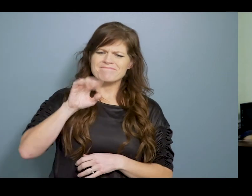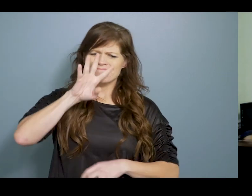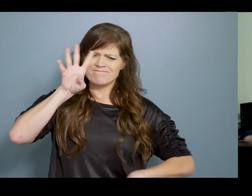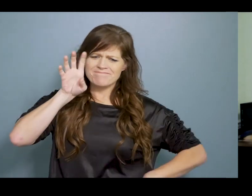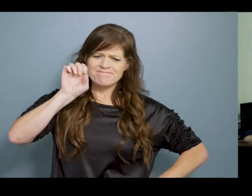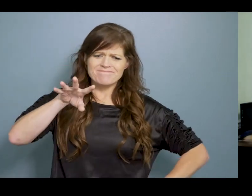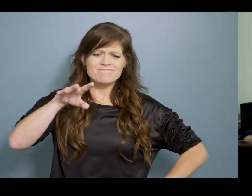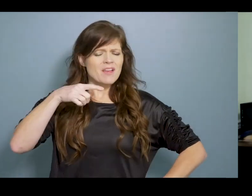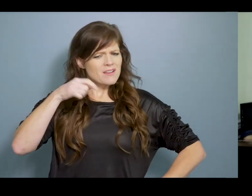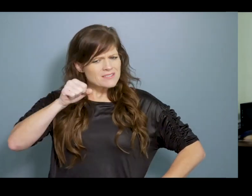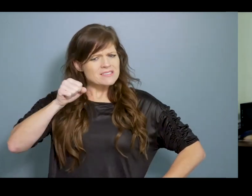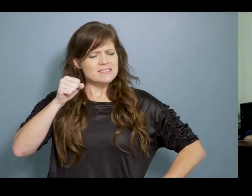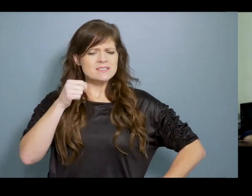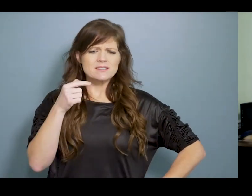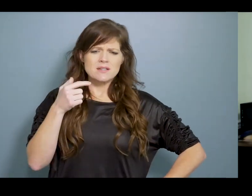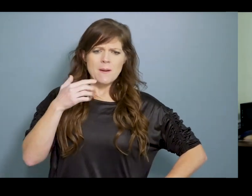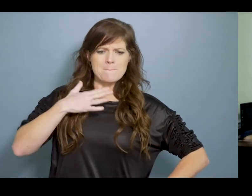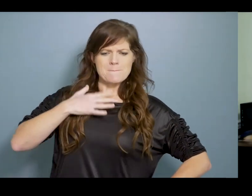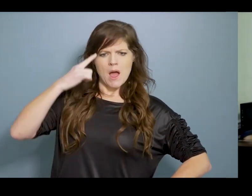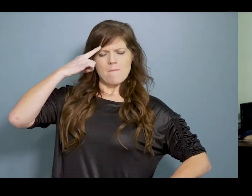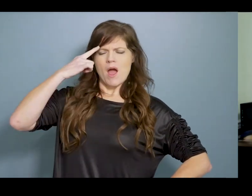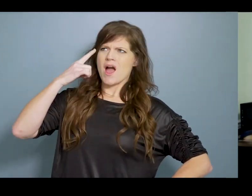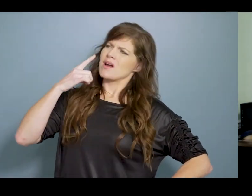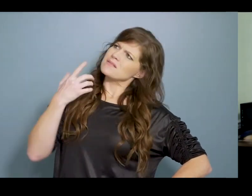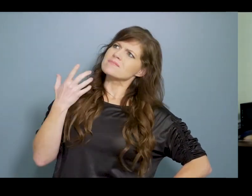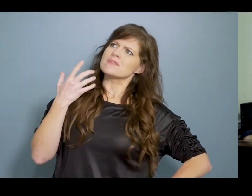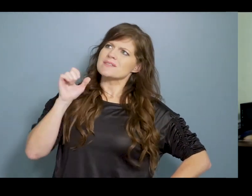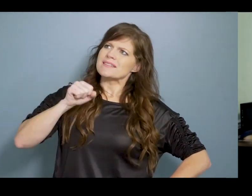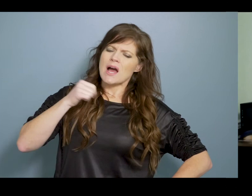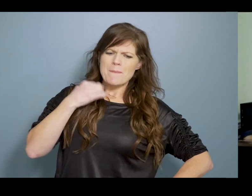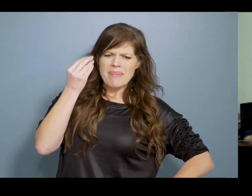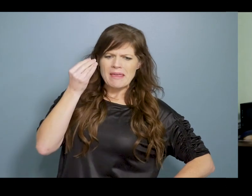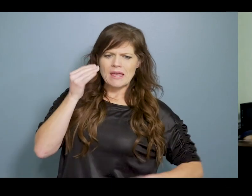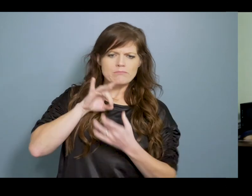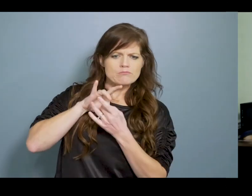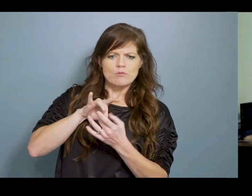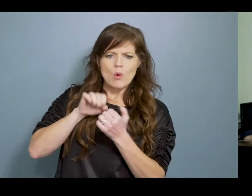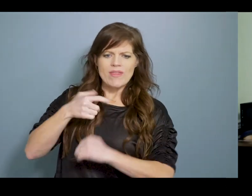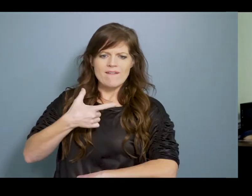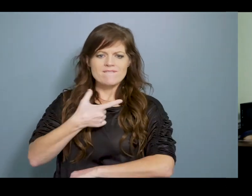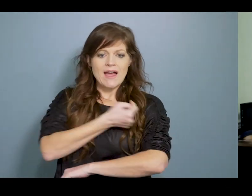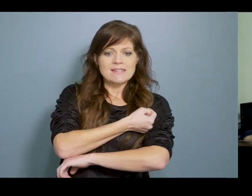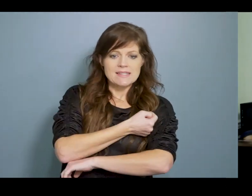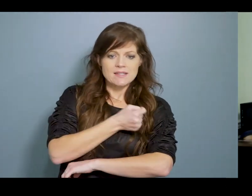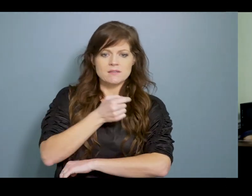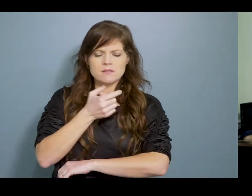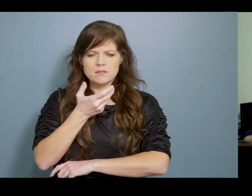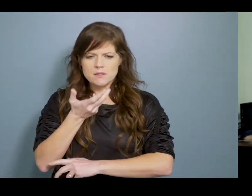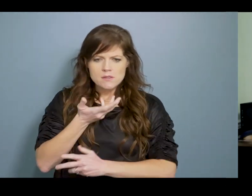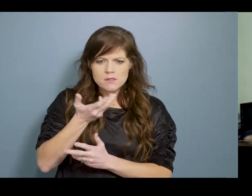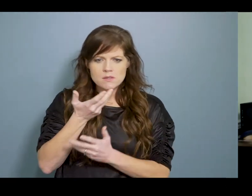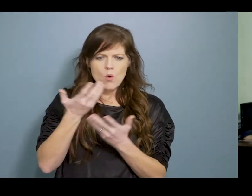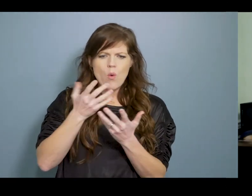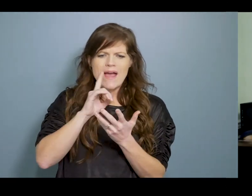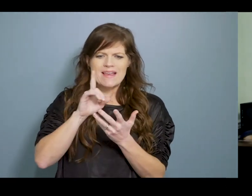mind as it relates to the vaccination priority is, you know, what is meeting that criteria